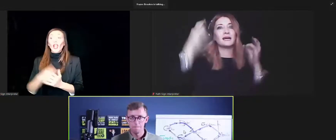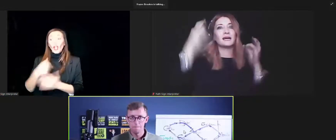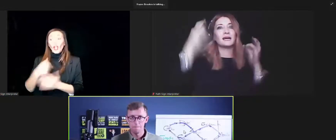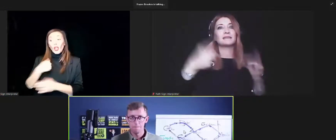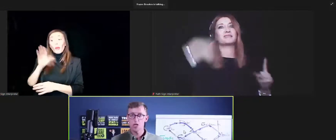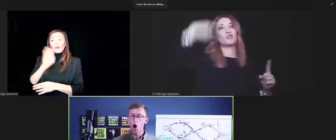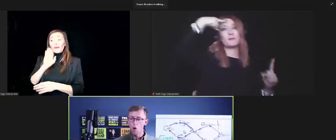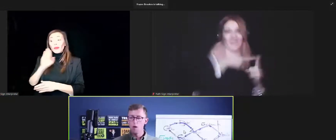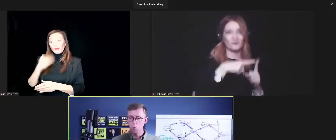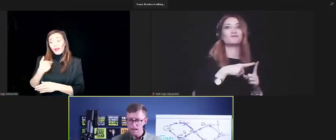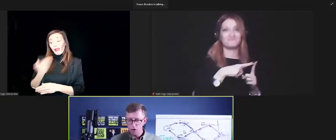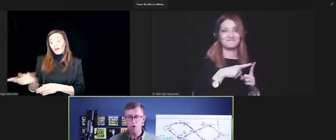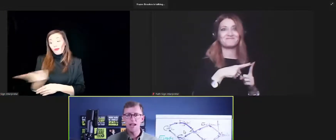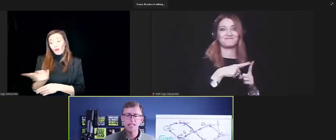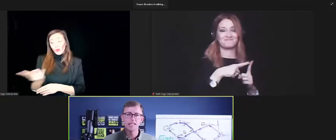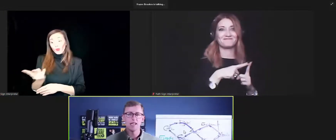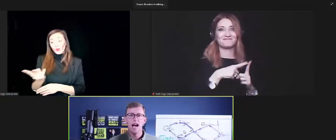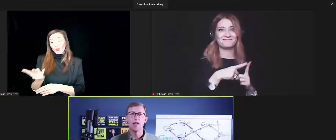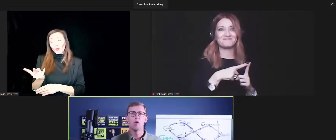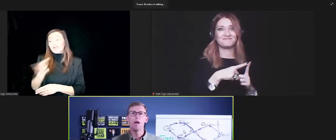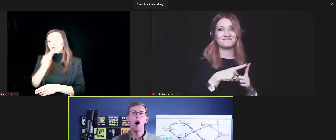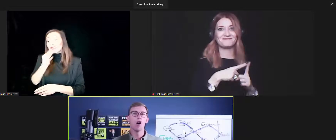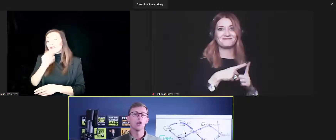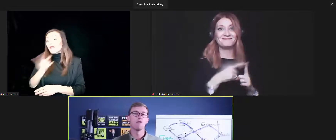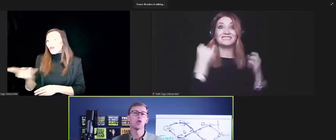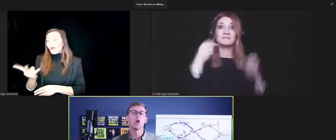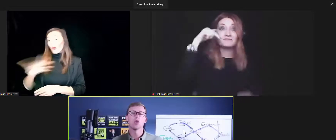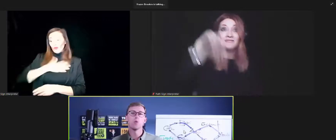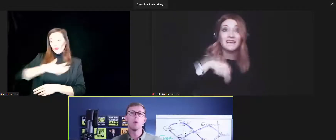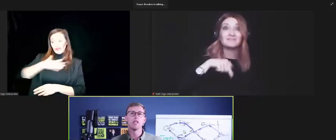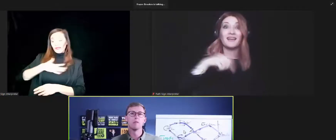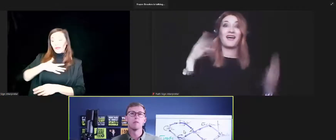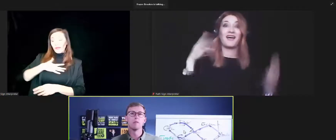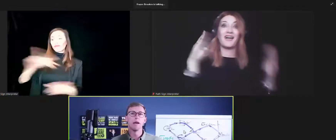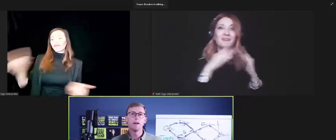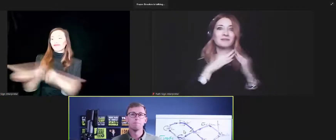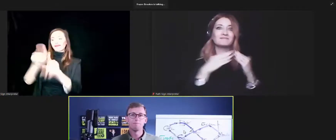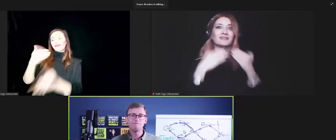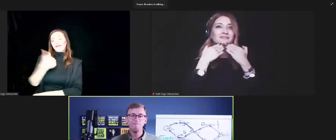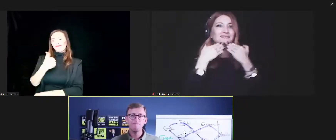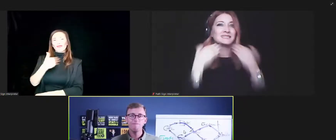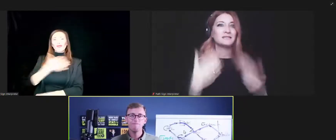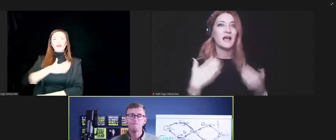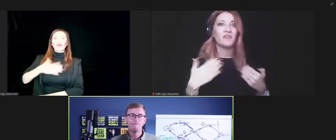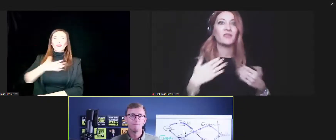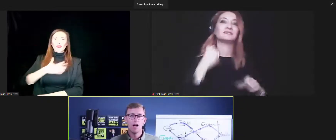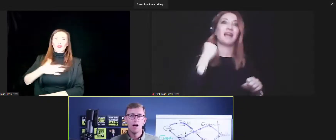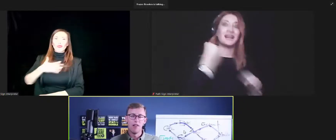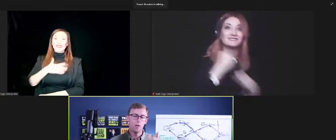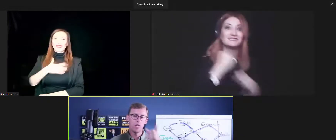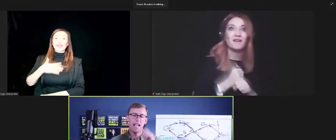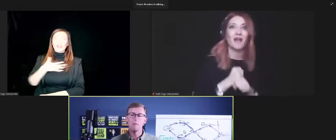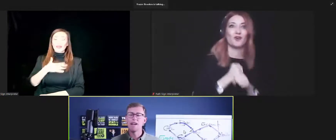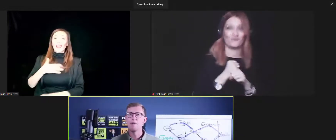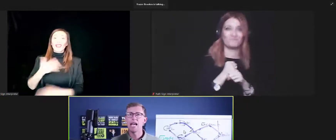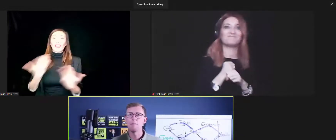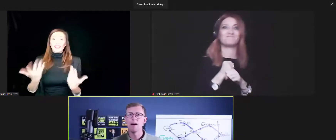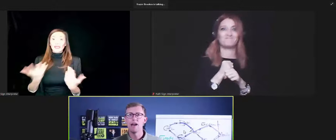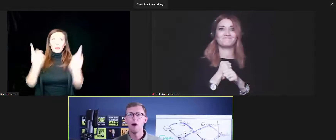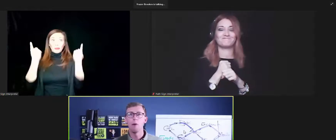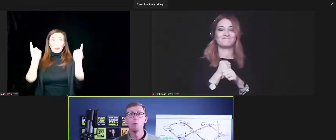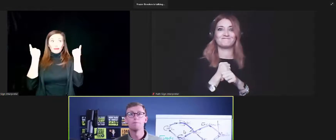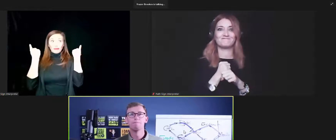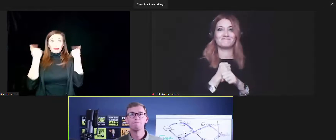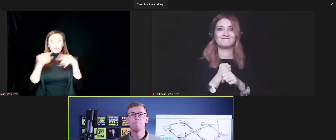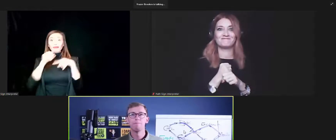This is the home that we've created, and it will be ours for as long as we want it to be. That was the day my dad became my